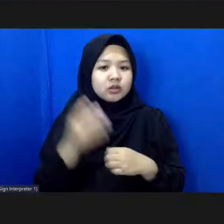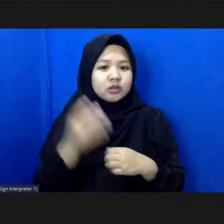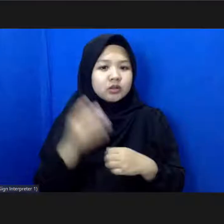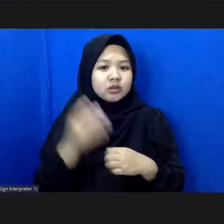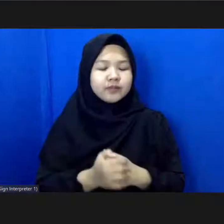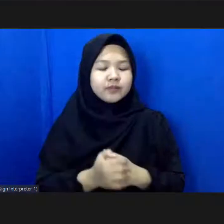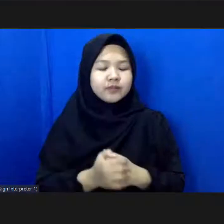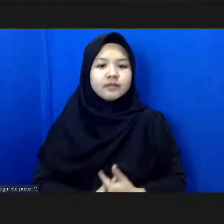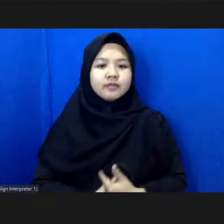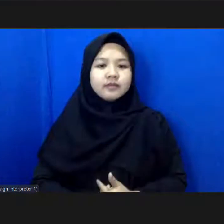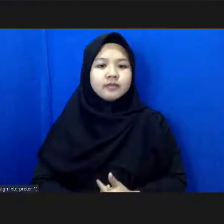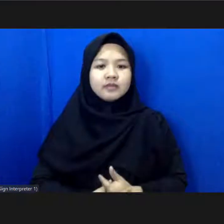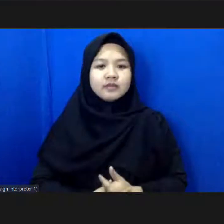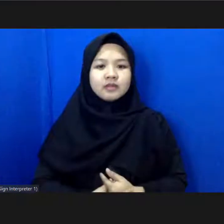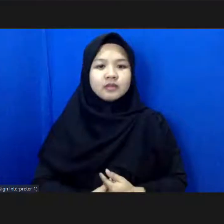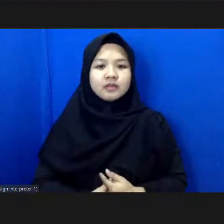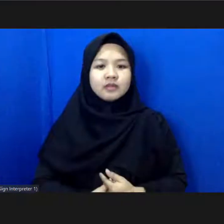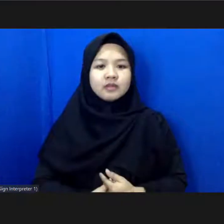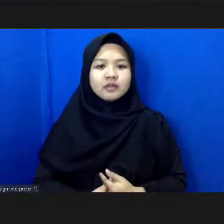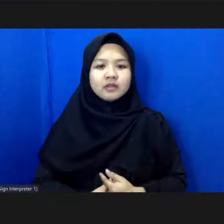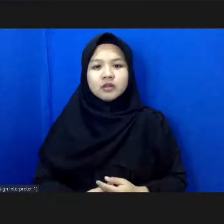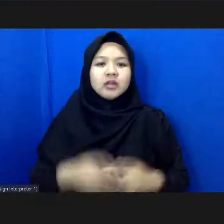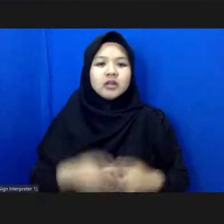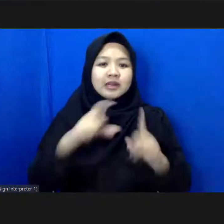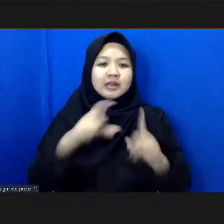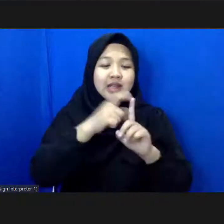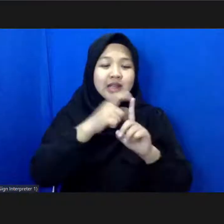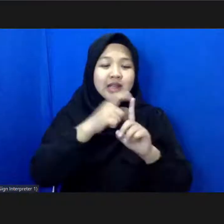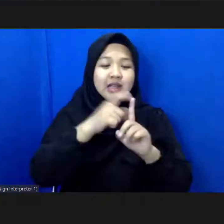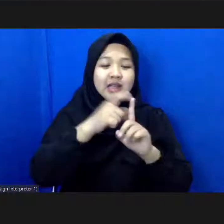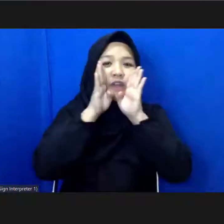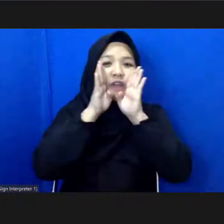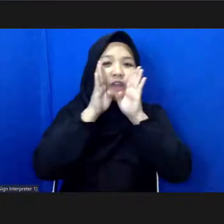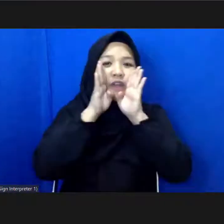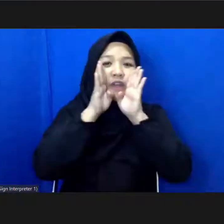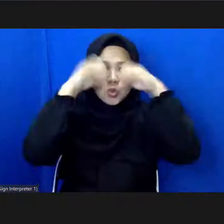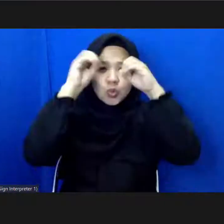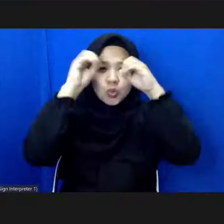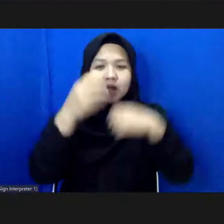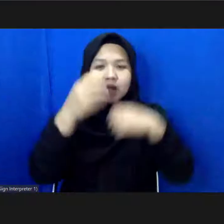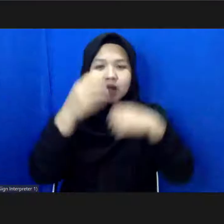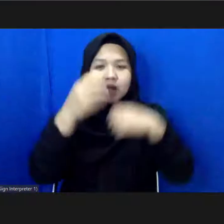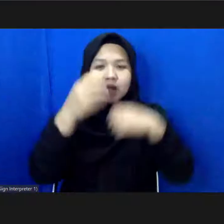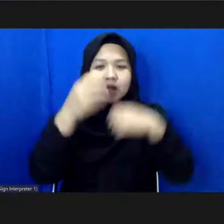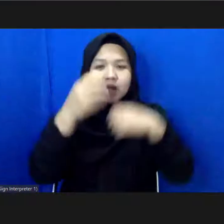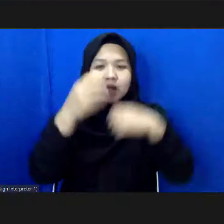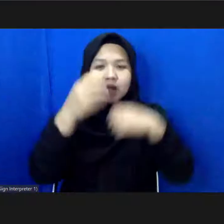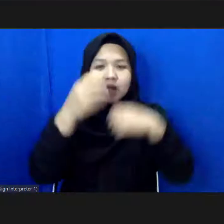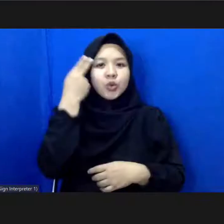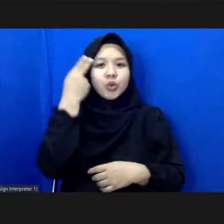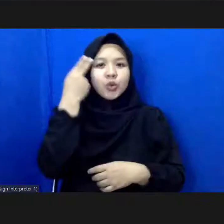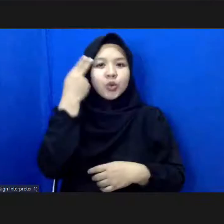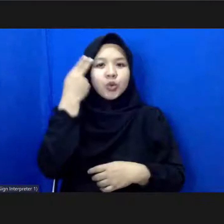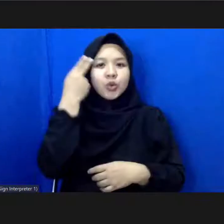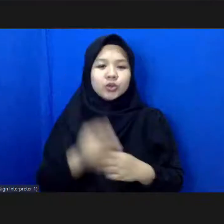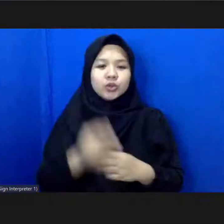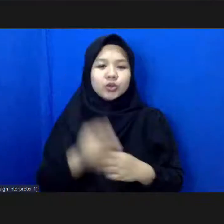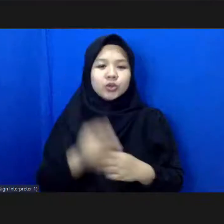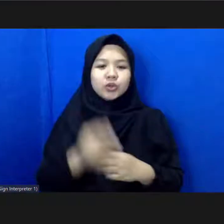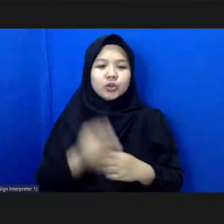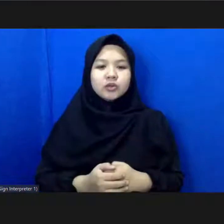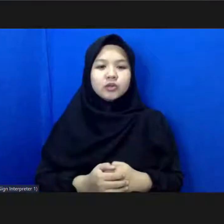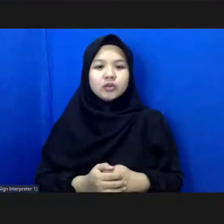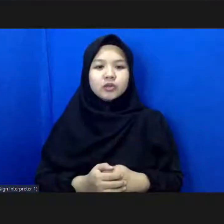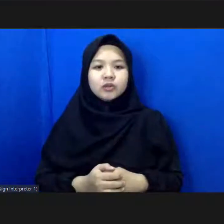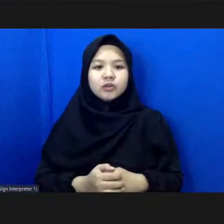either the Facebook from or Google, uh, which can be used as a algorithm or as